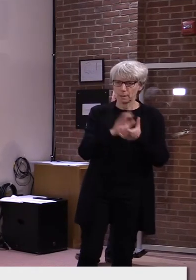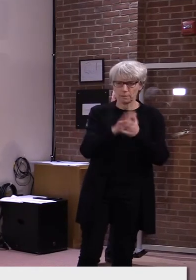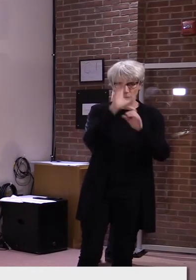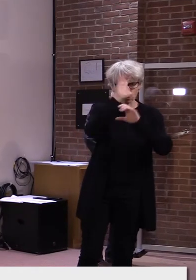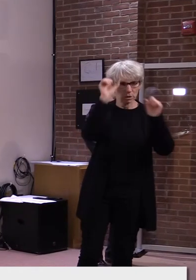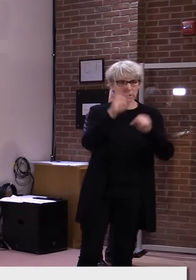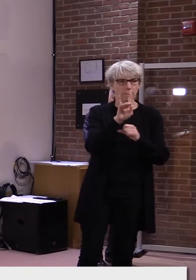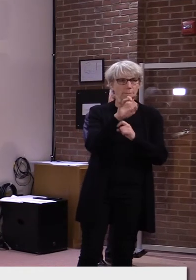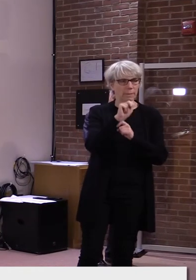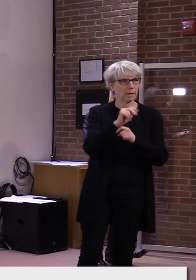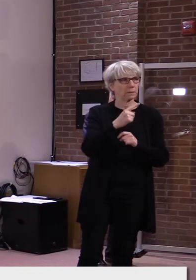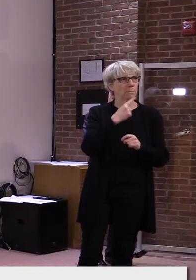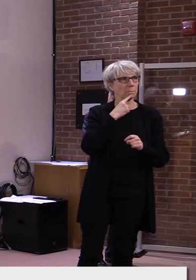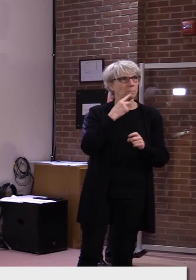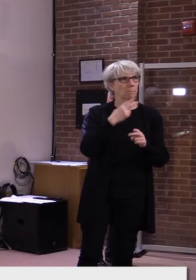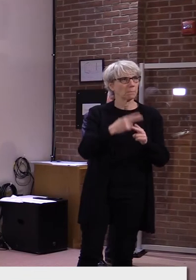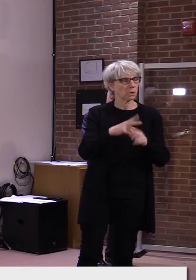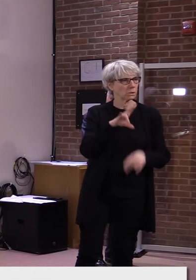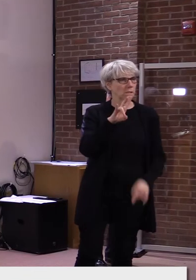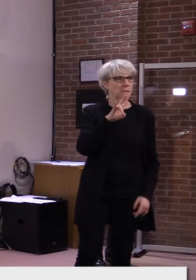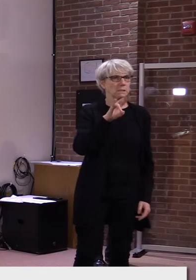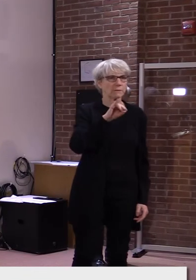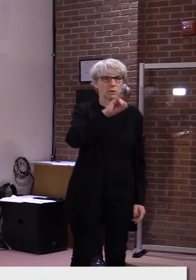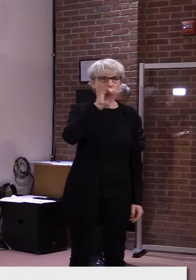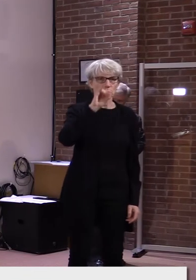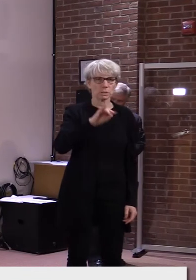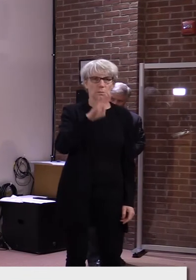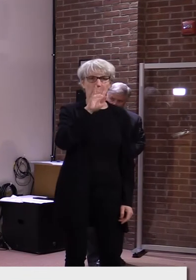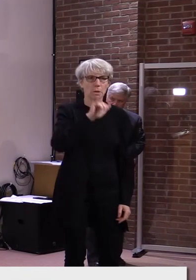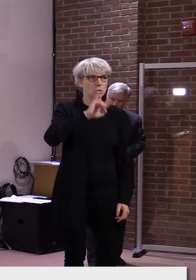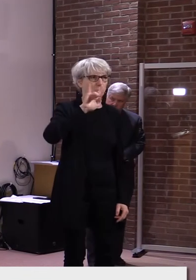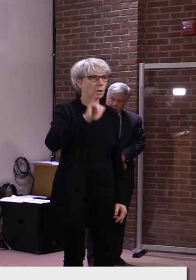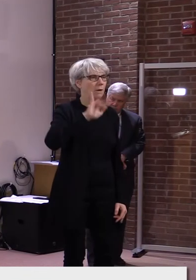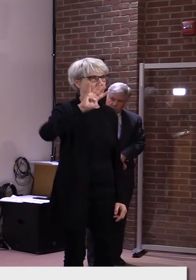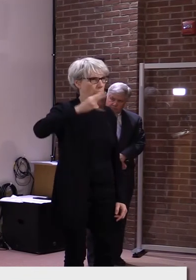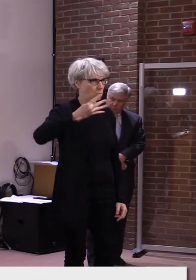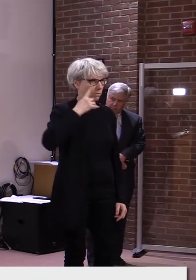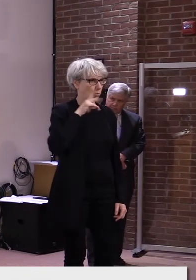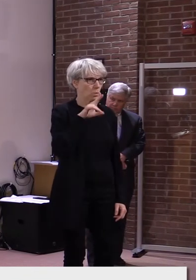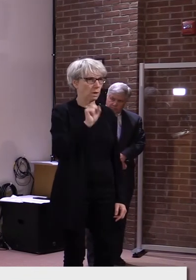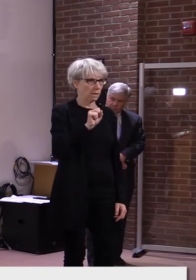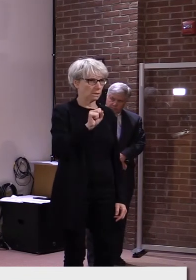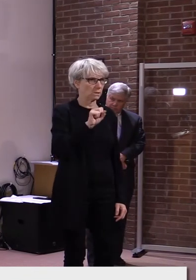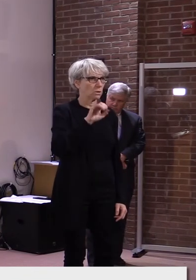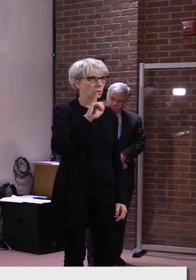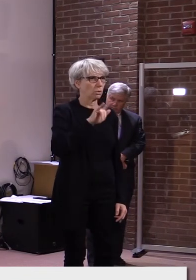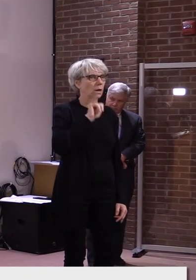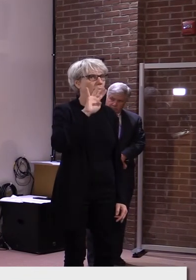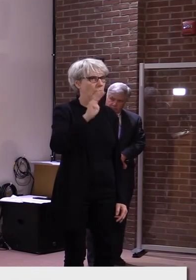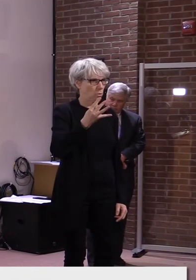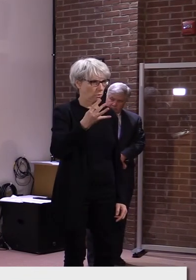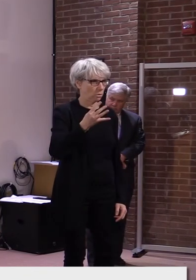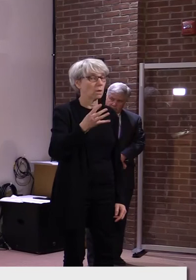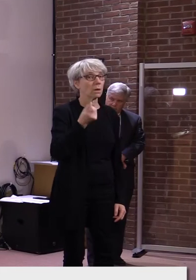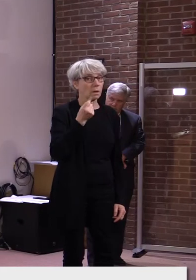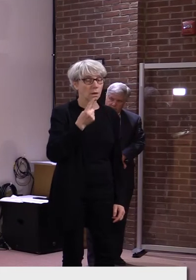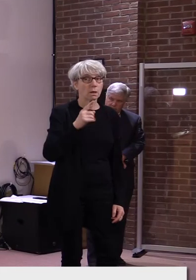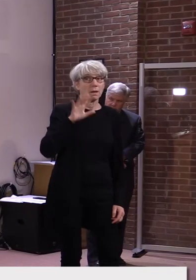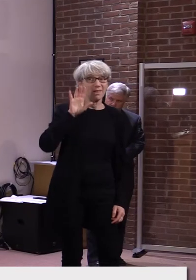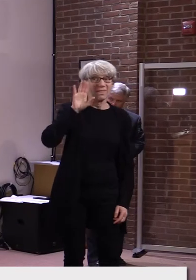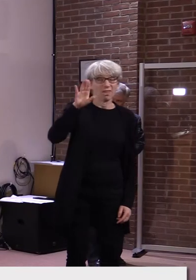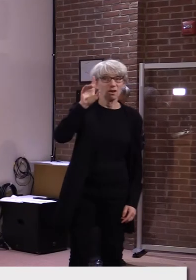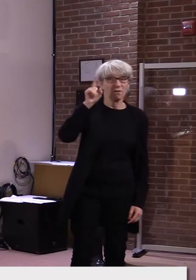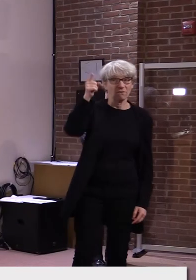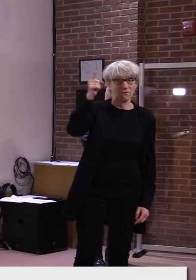made 70% by the 4th of July. So their first doses have gone beyond